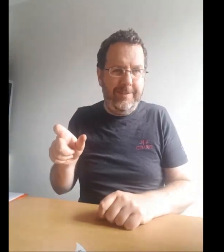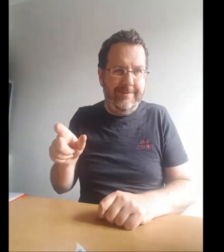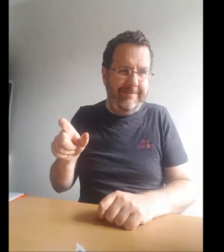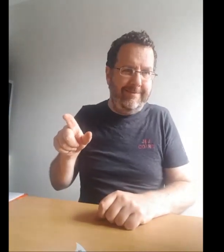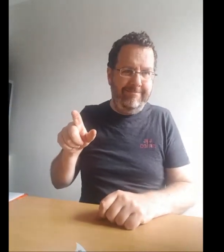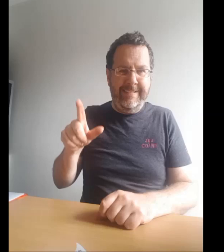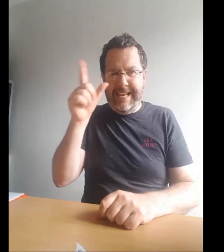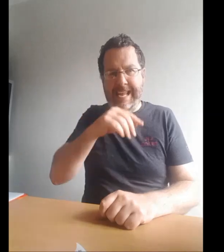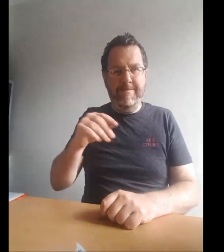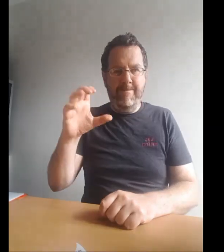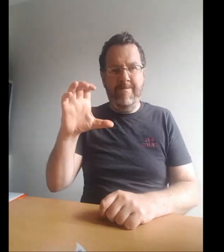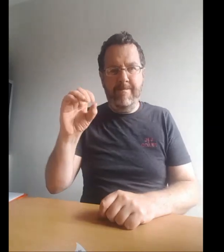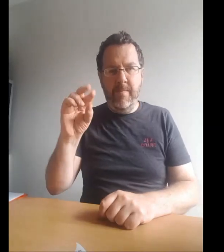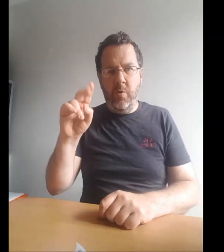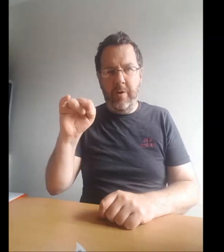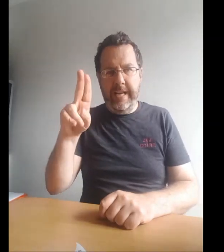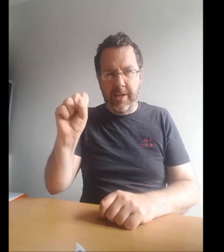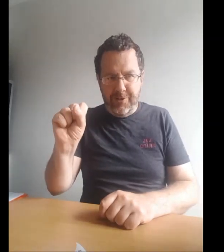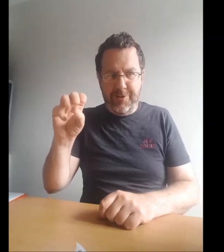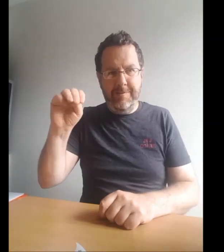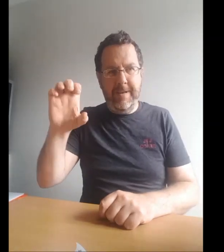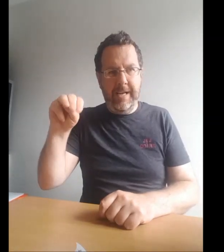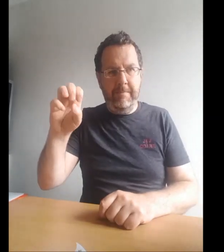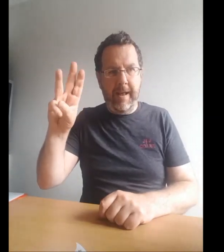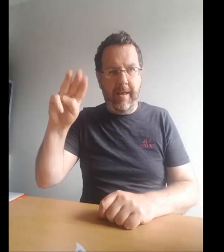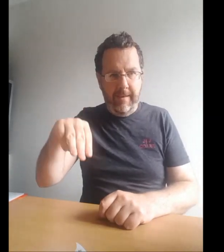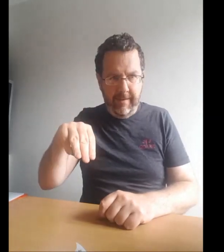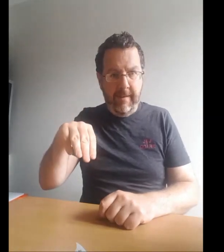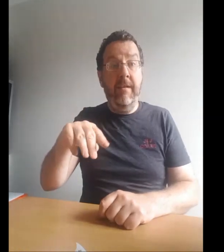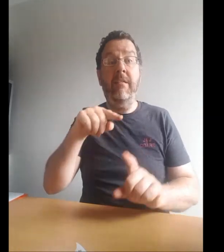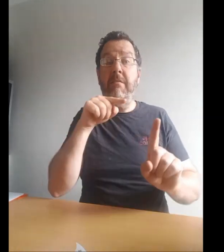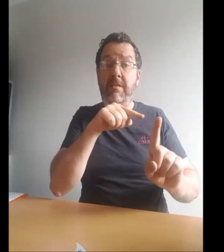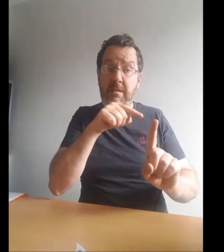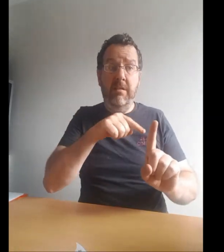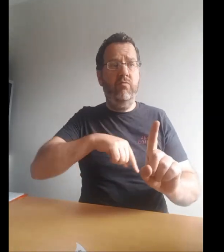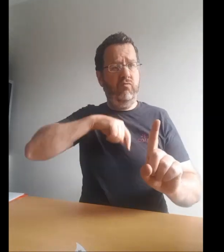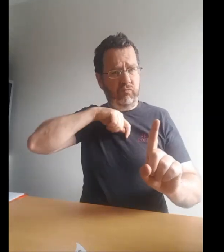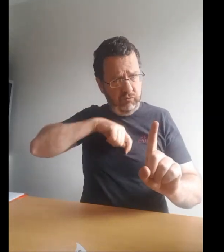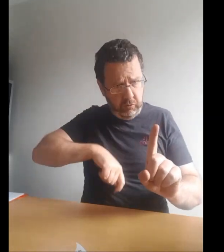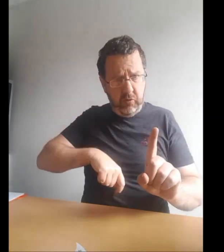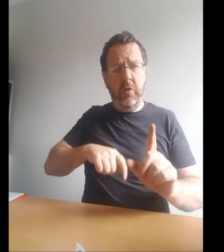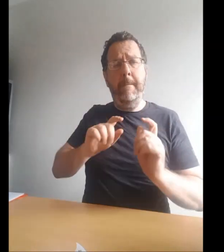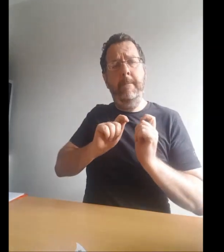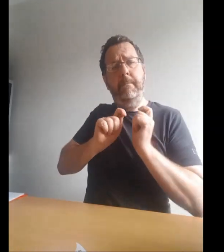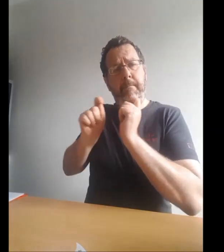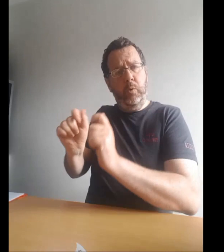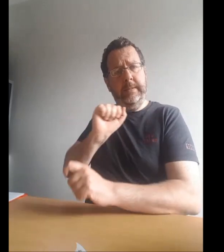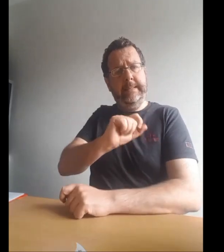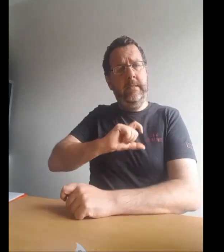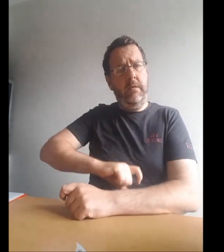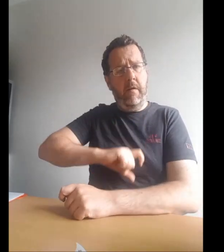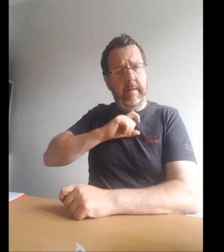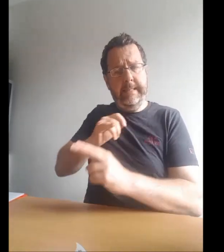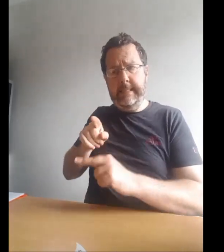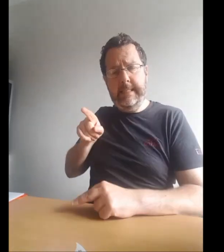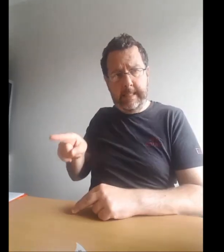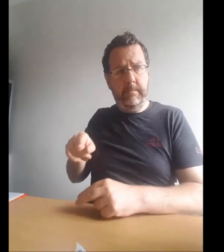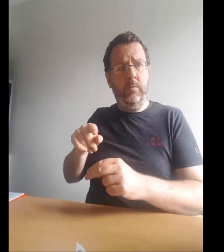the phraseology of the newspaper, Cornelius McMahon was brought in, and he was trusted by Morgan to act as